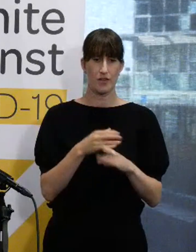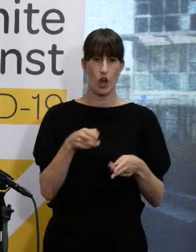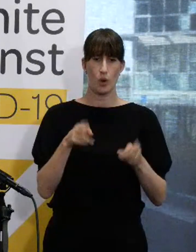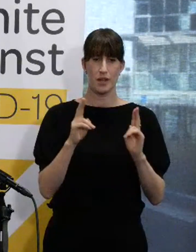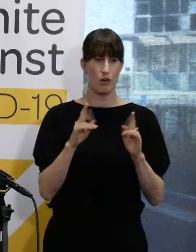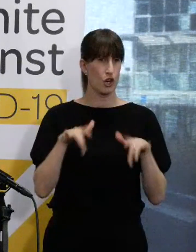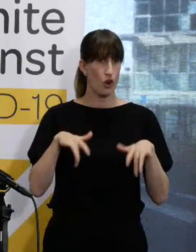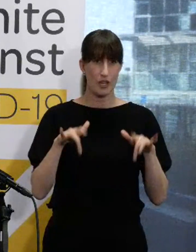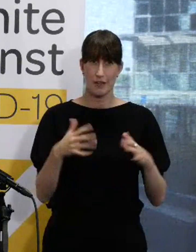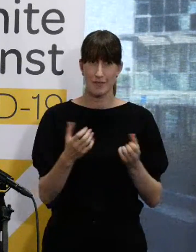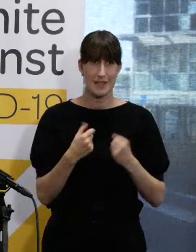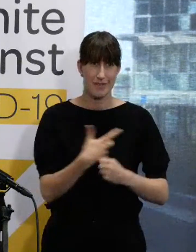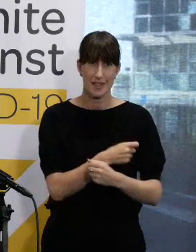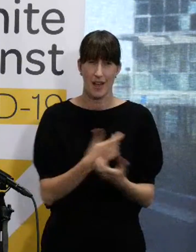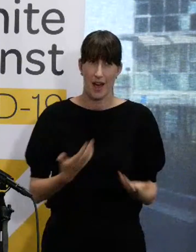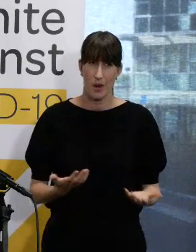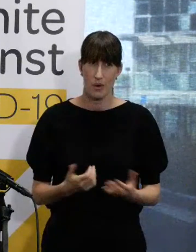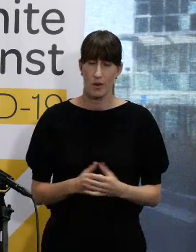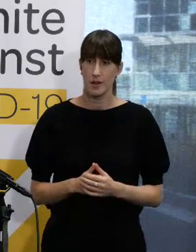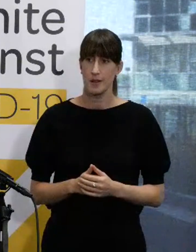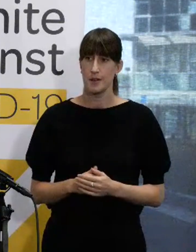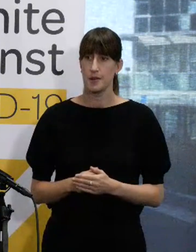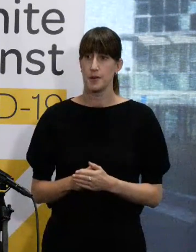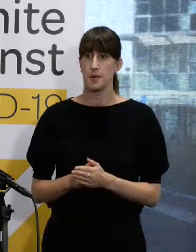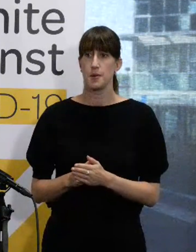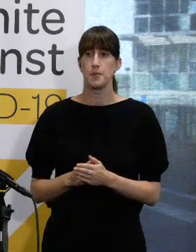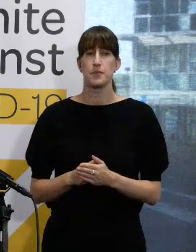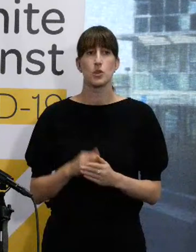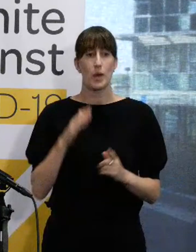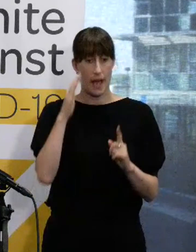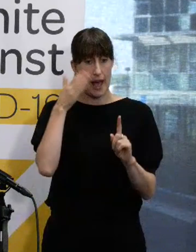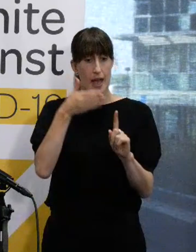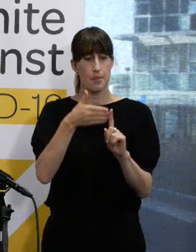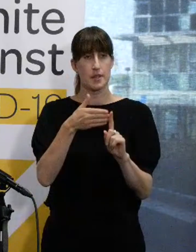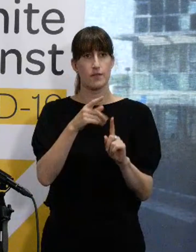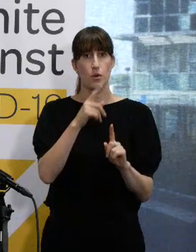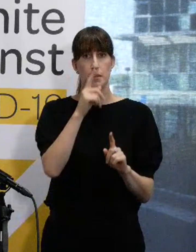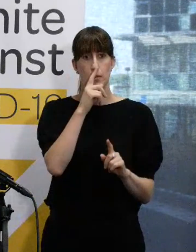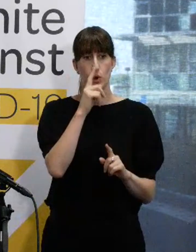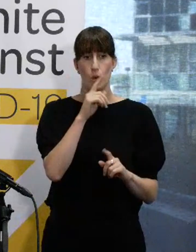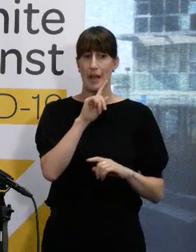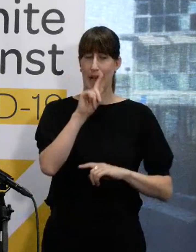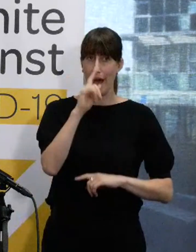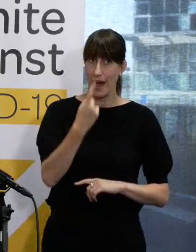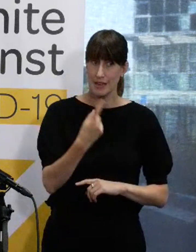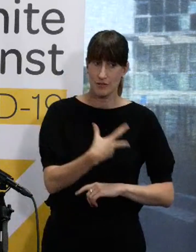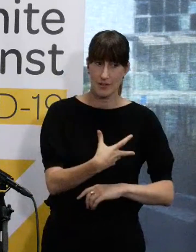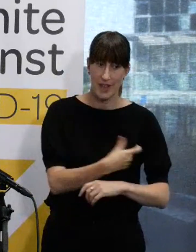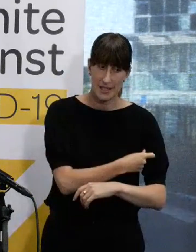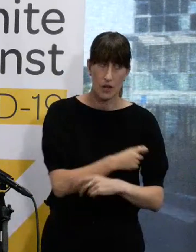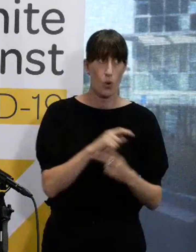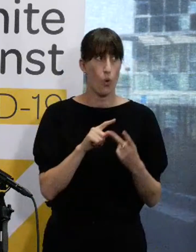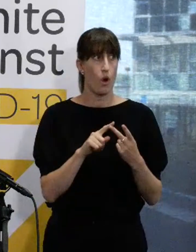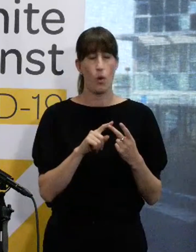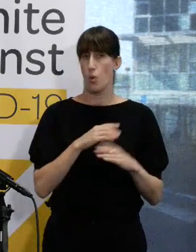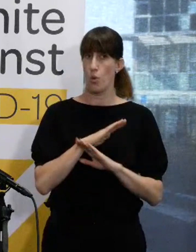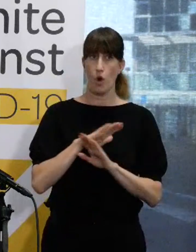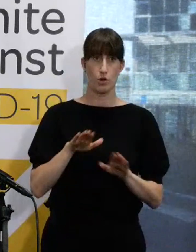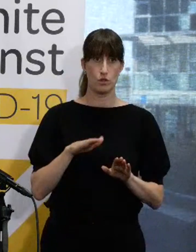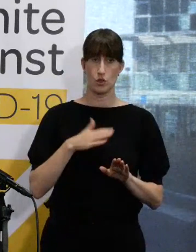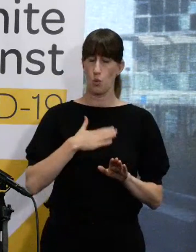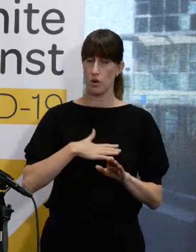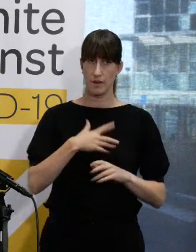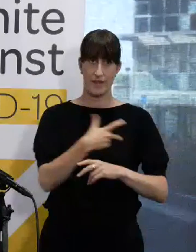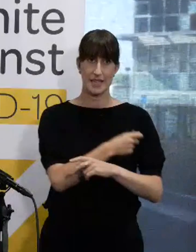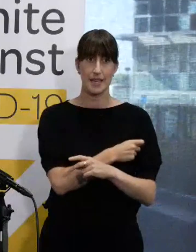people who can't or won't be vaccinated to have other options and to,